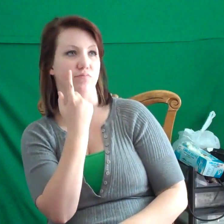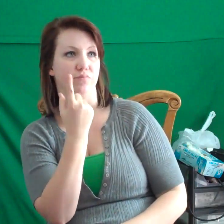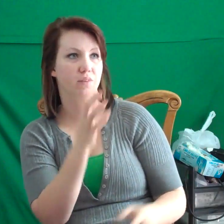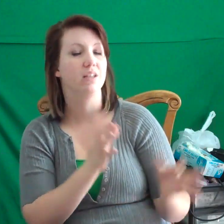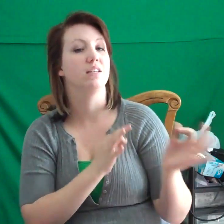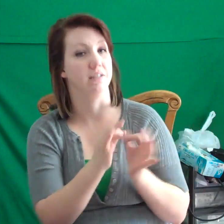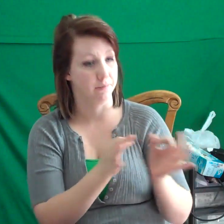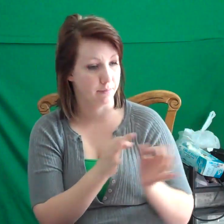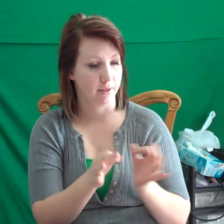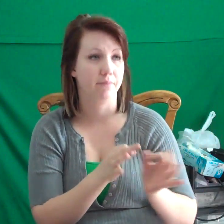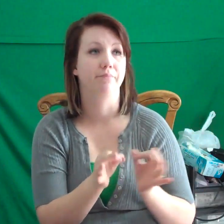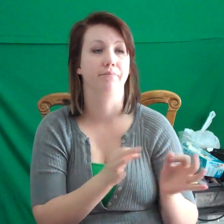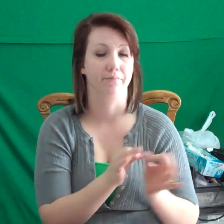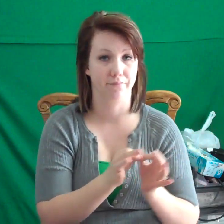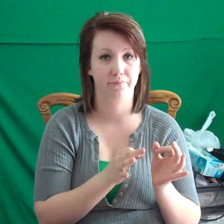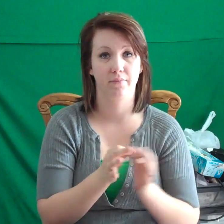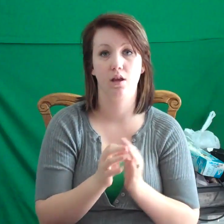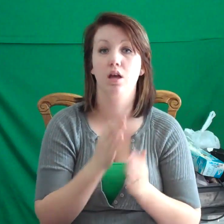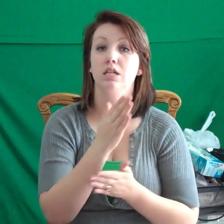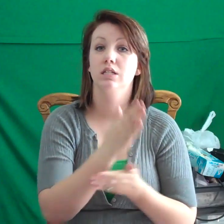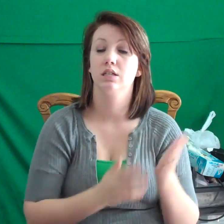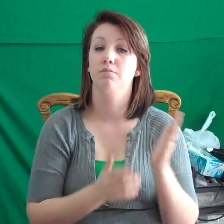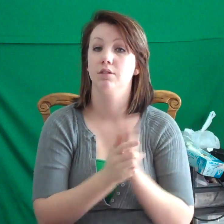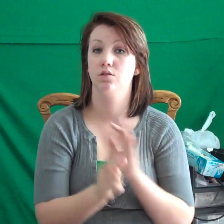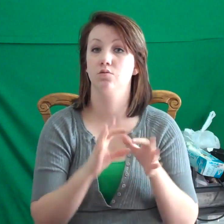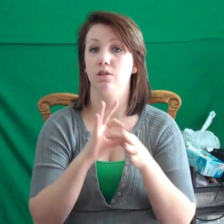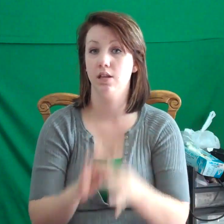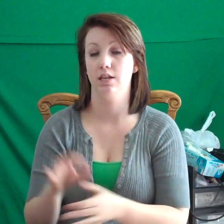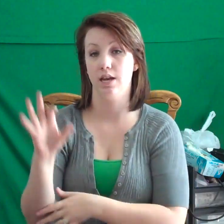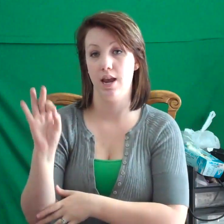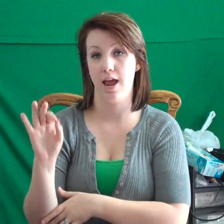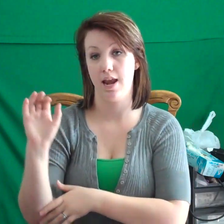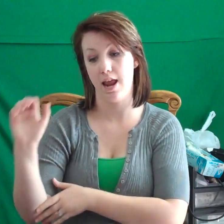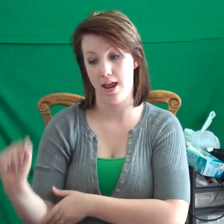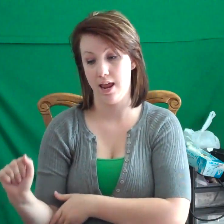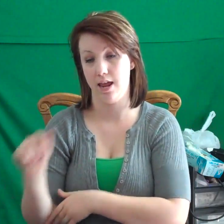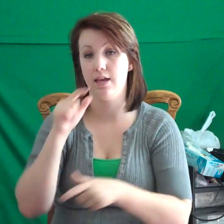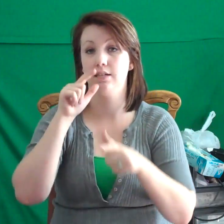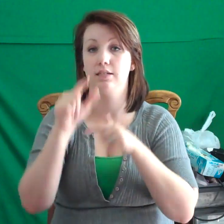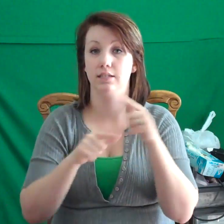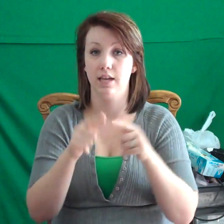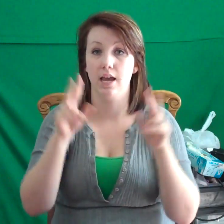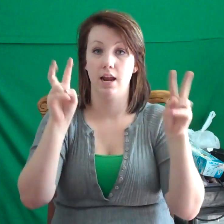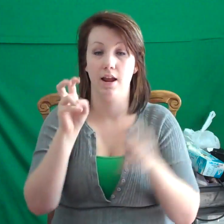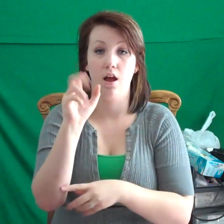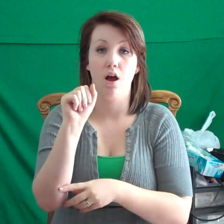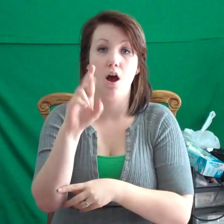related to 9A is sign articulation, fingerspelling and numerical